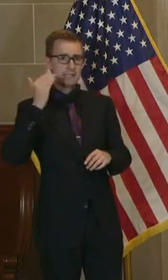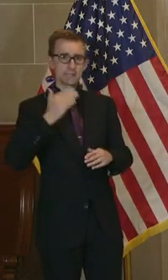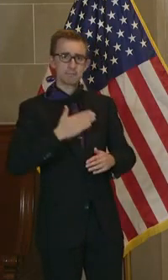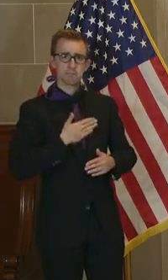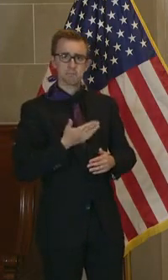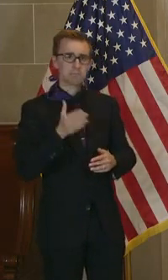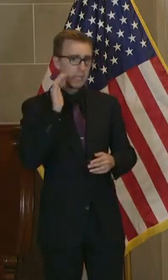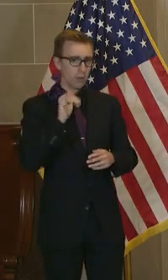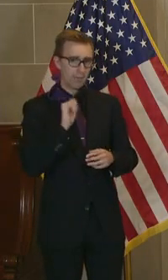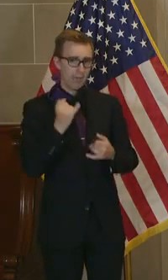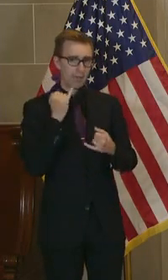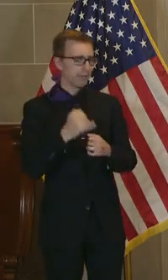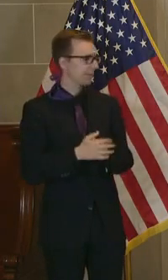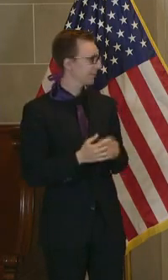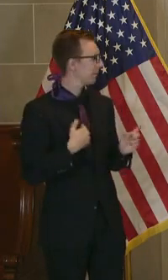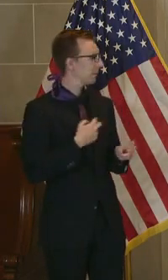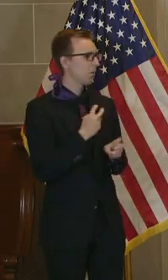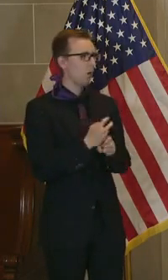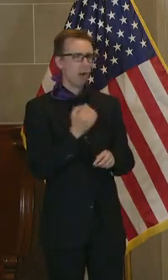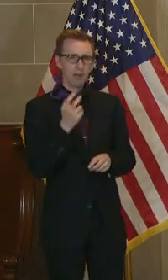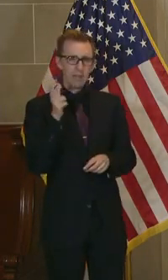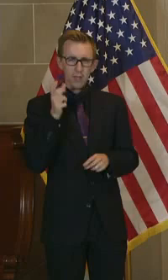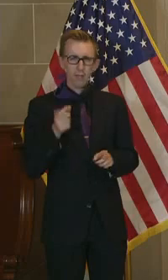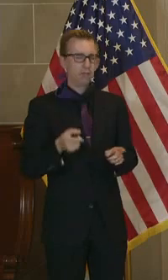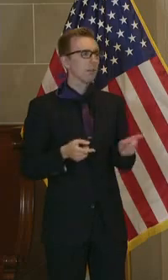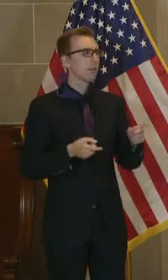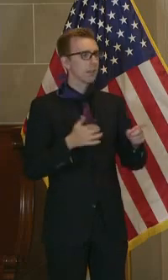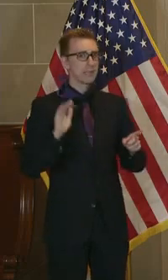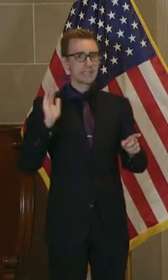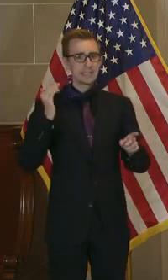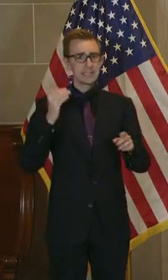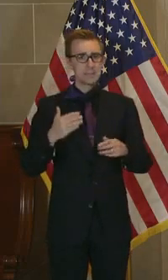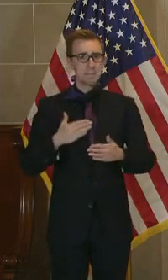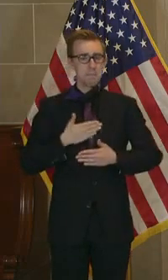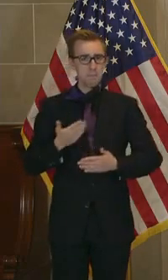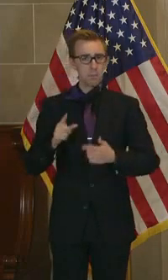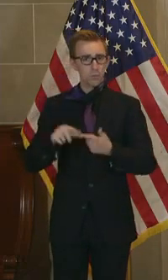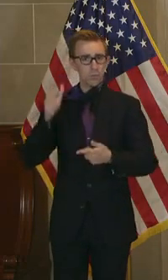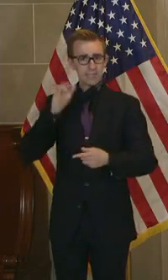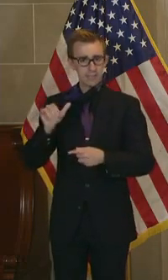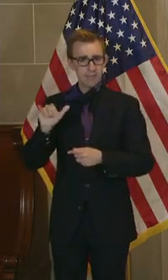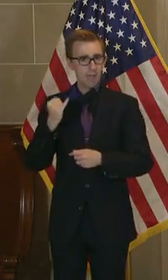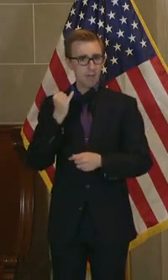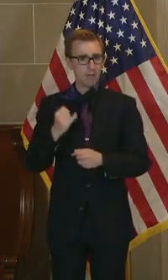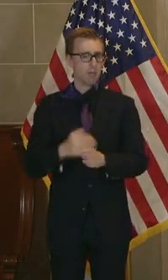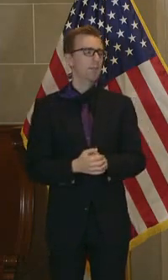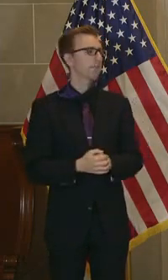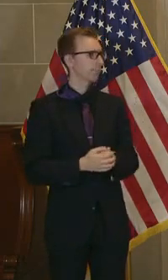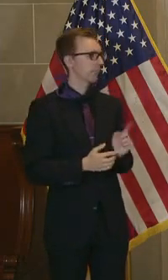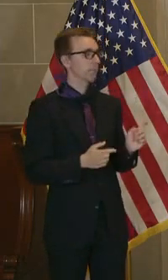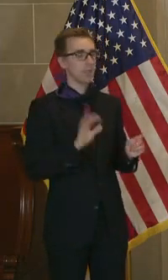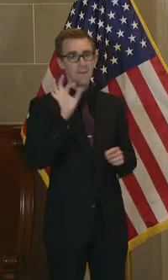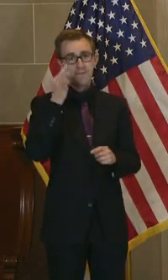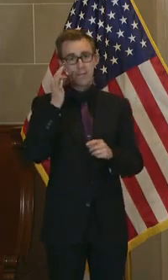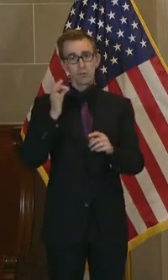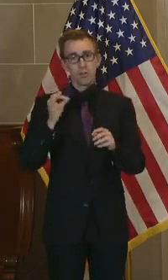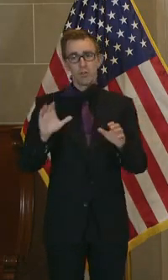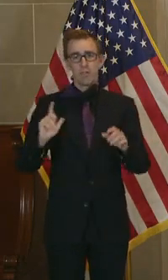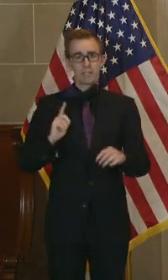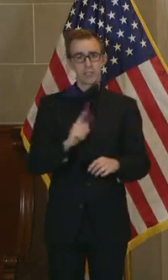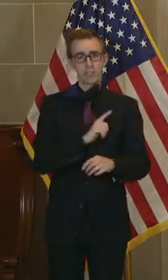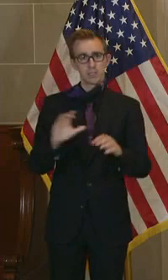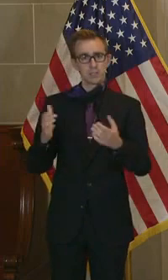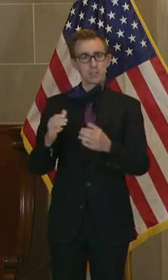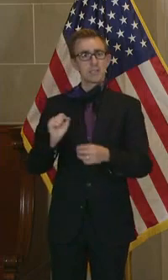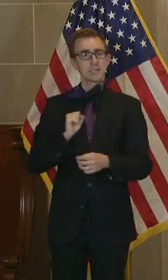idea? I'm sorry, I can't hear Do that. they seem open to that idea? Well, you know what? You're talking to the federal delegation.